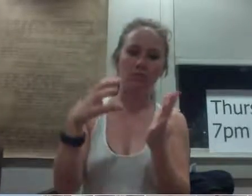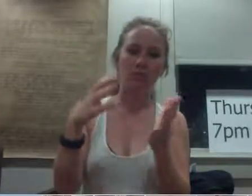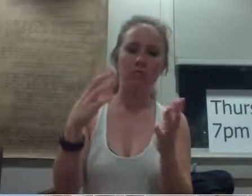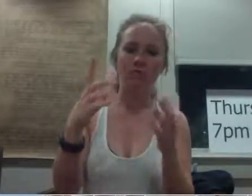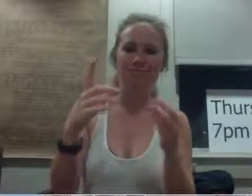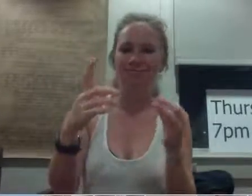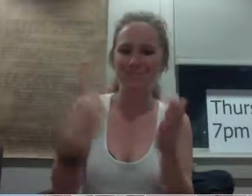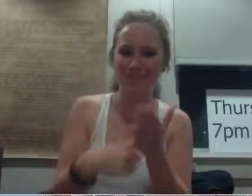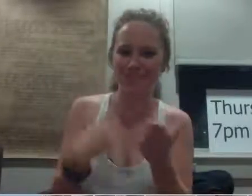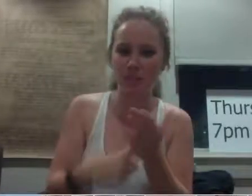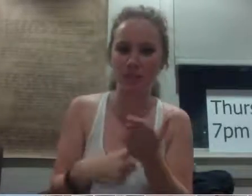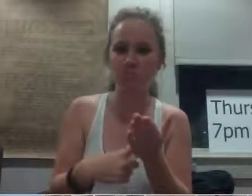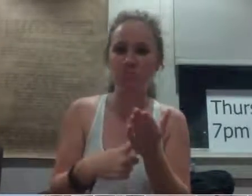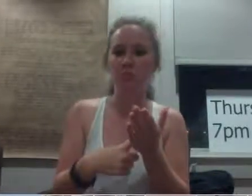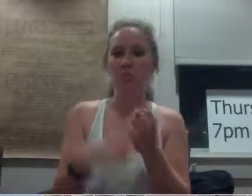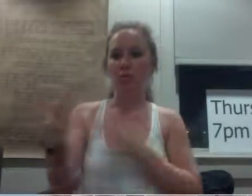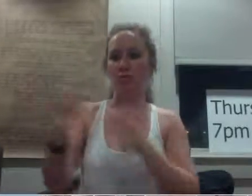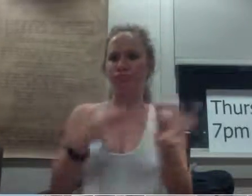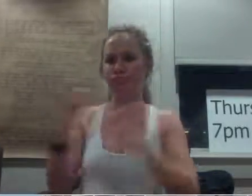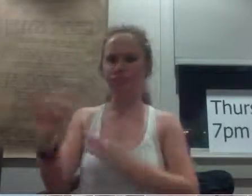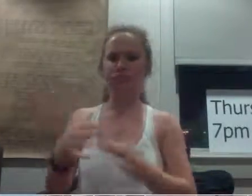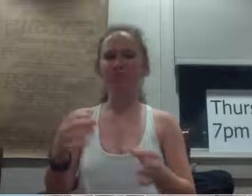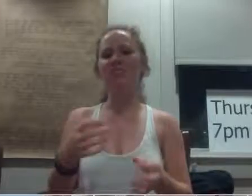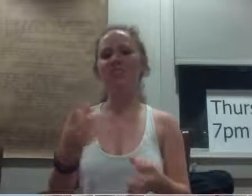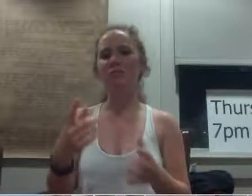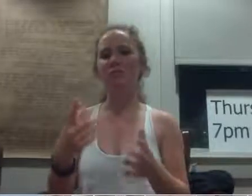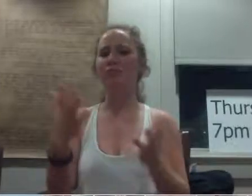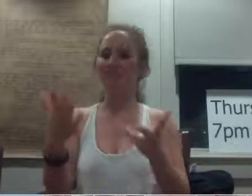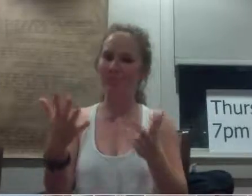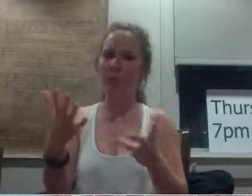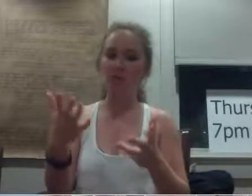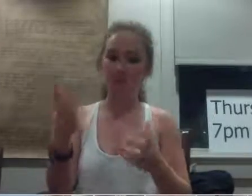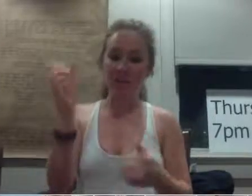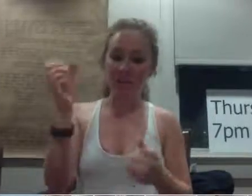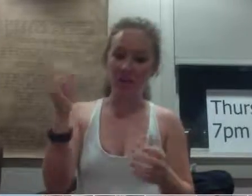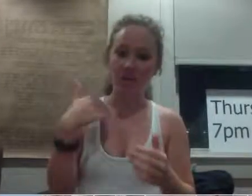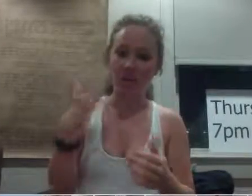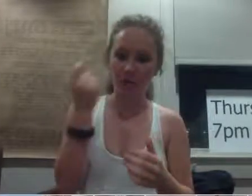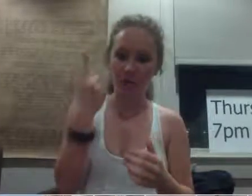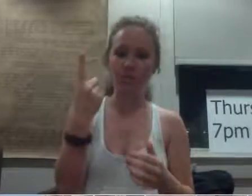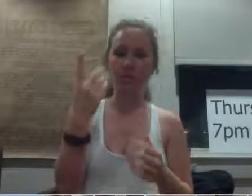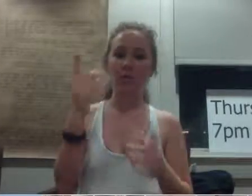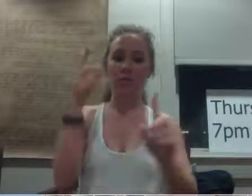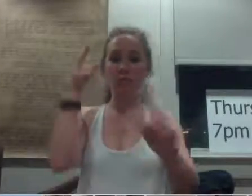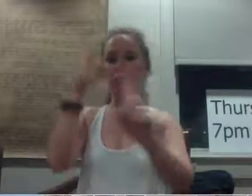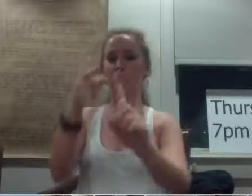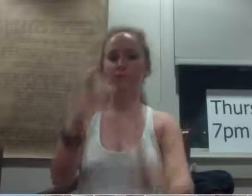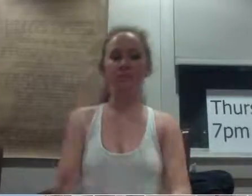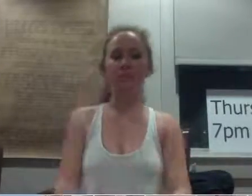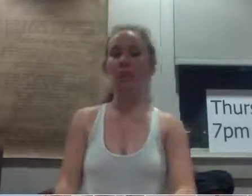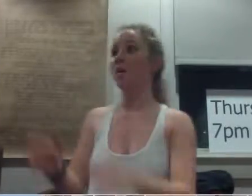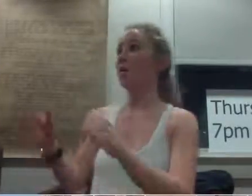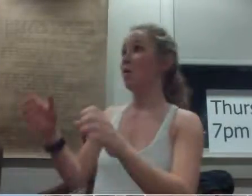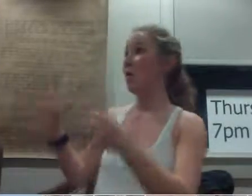if someone asked me what the article was about and you could explain it, you probably know the point of